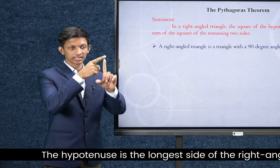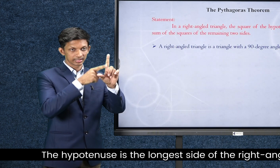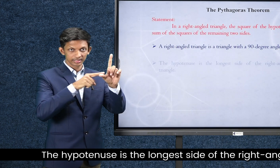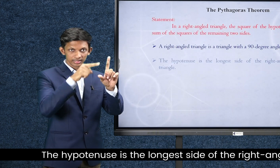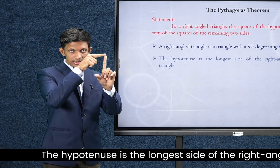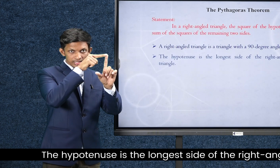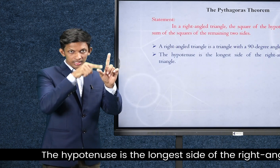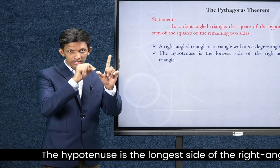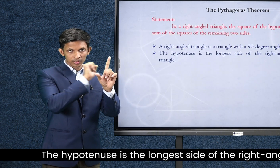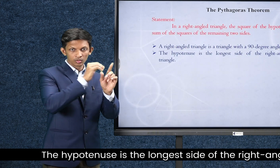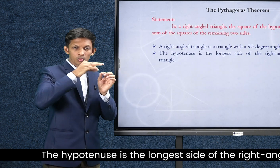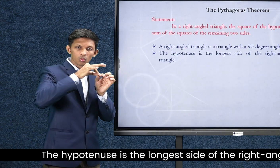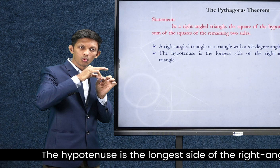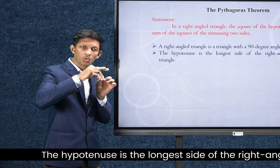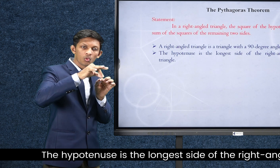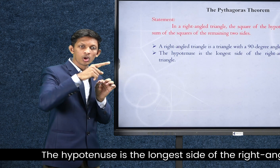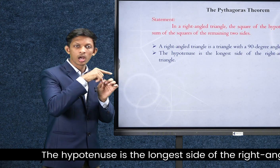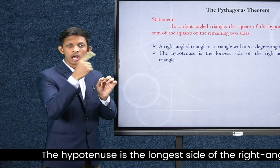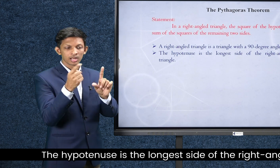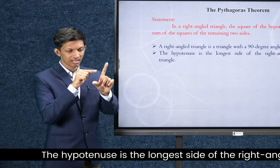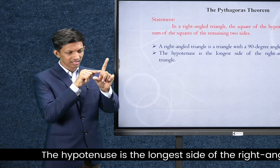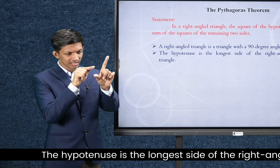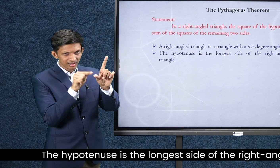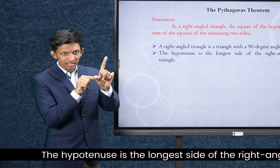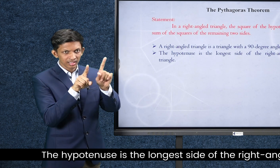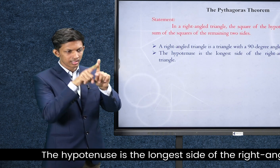The hypotenuse is the longest side of the right angle triangle.